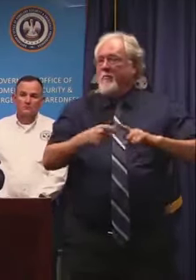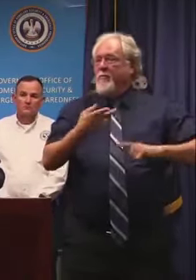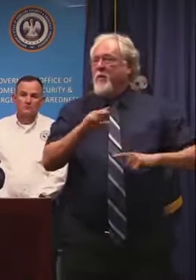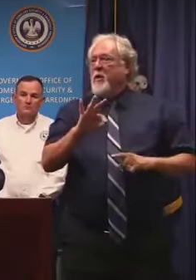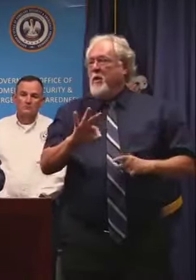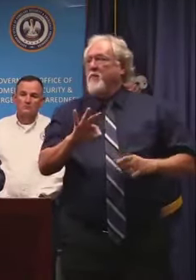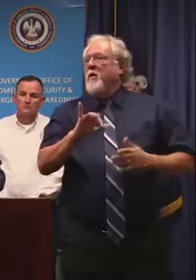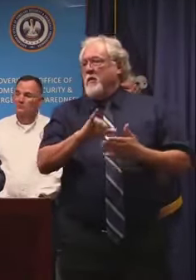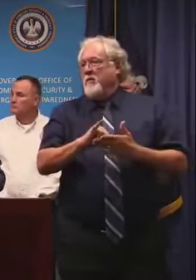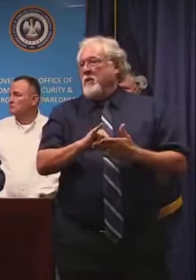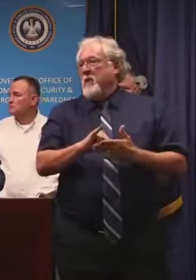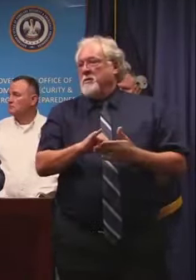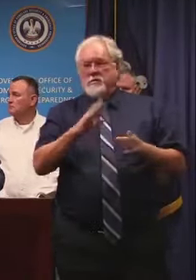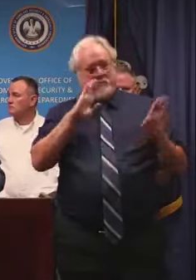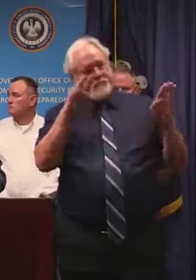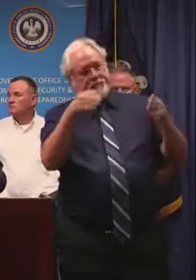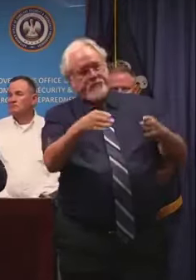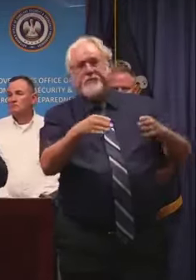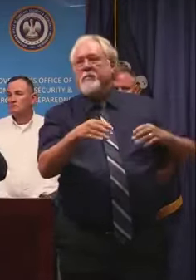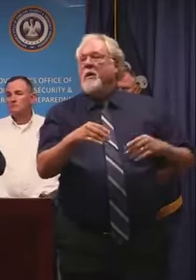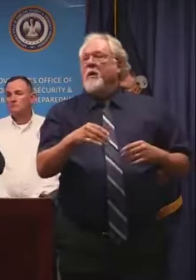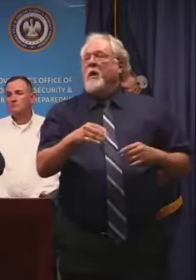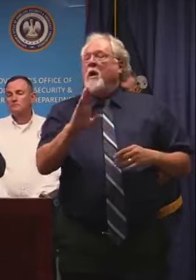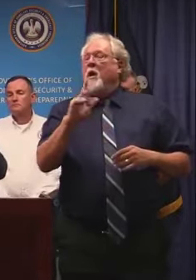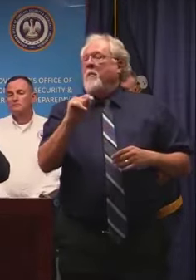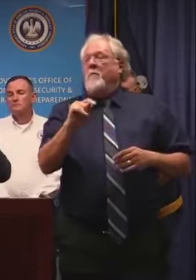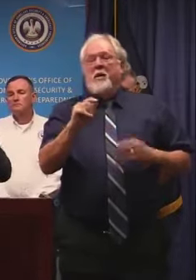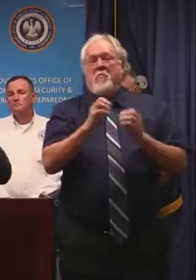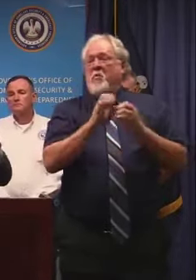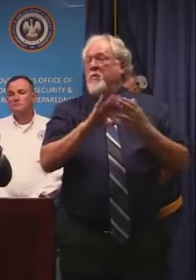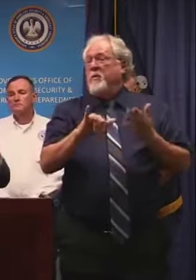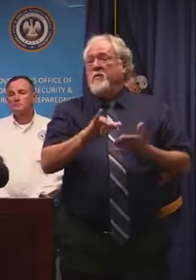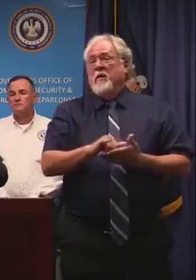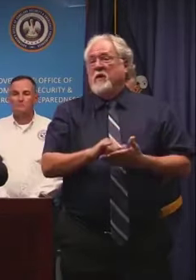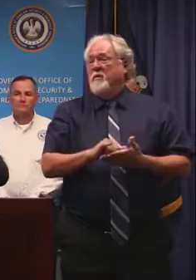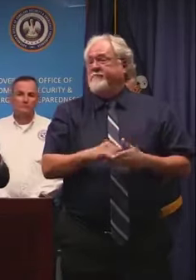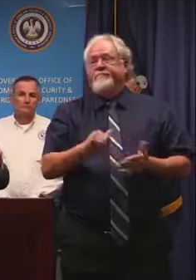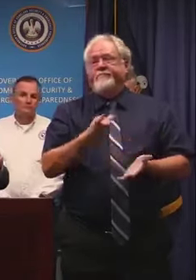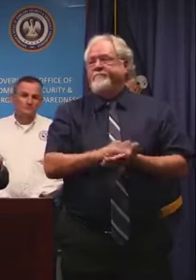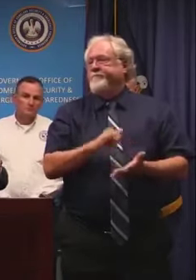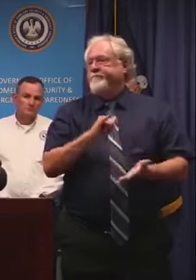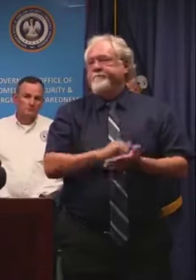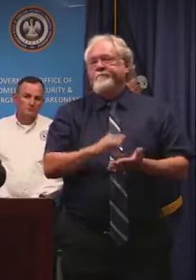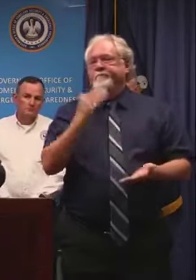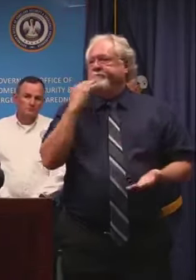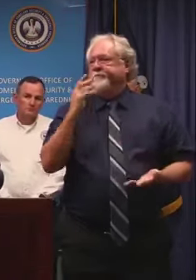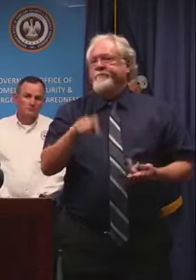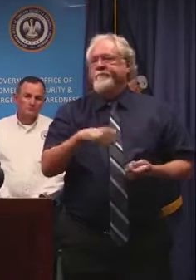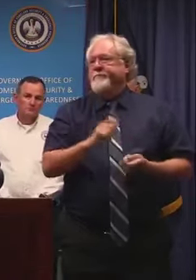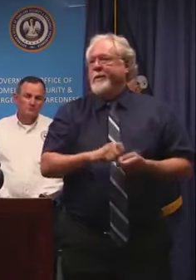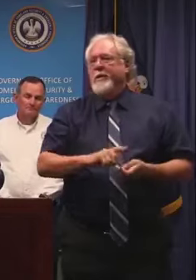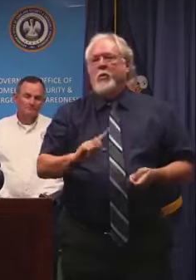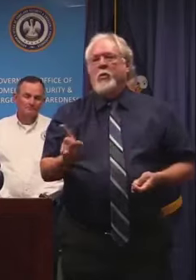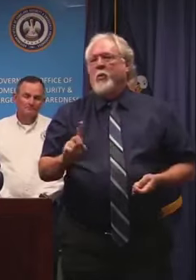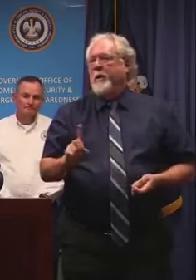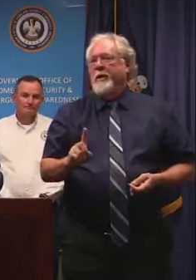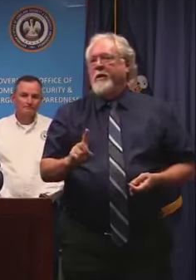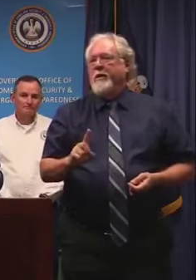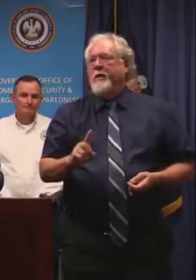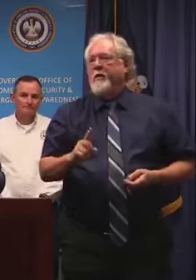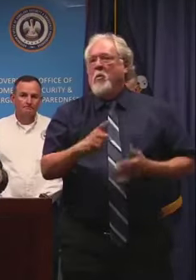so that is the focal point. But beyond that, it is impossible to know exactly what area the state